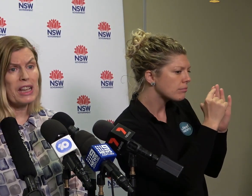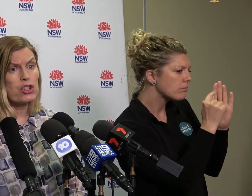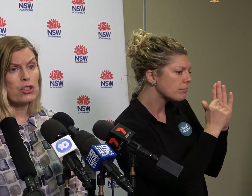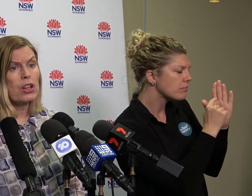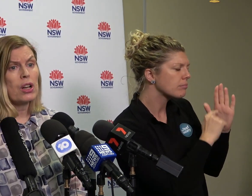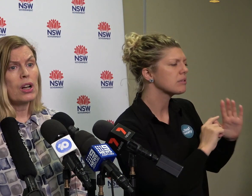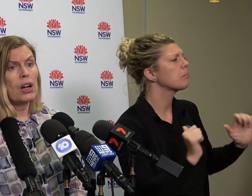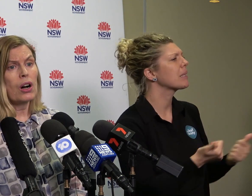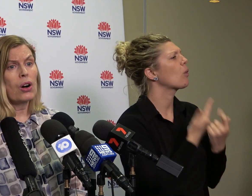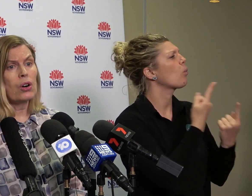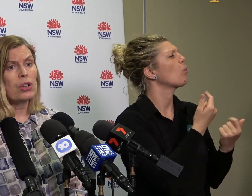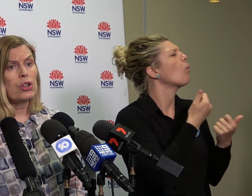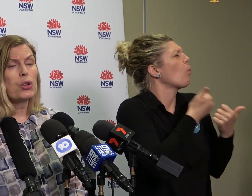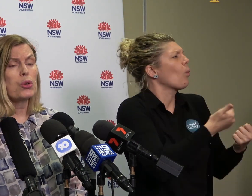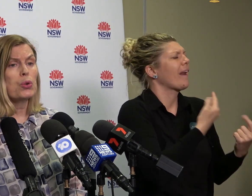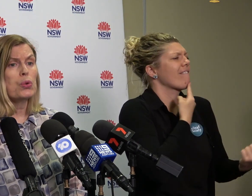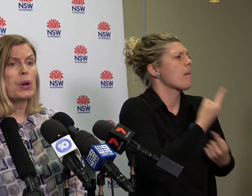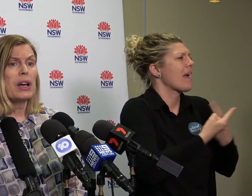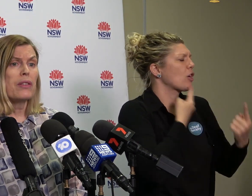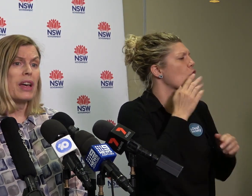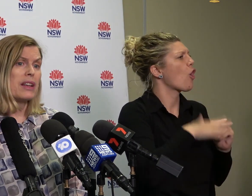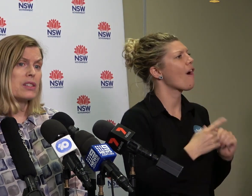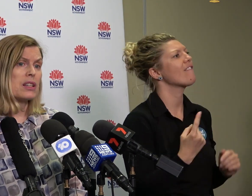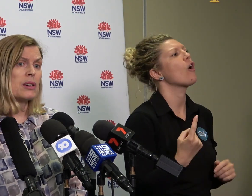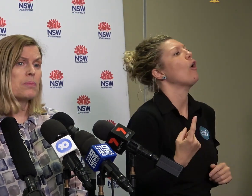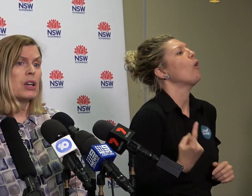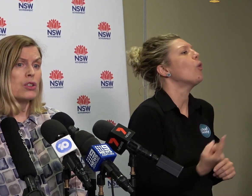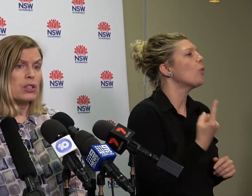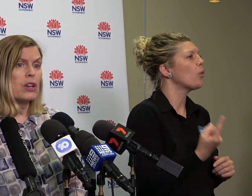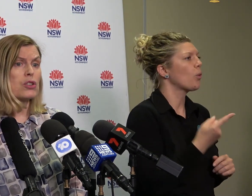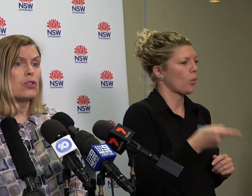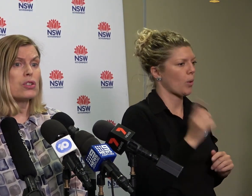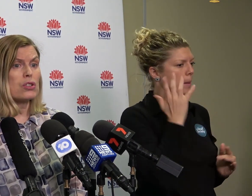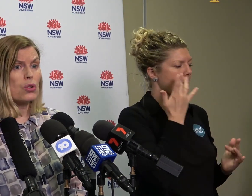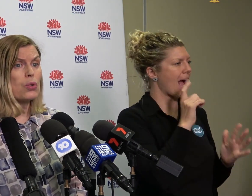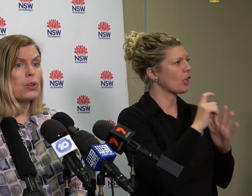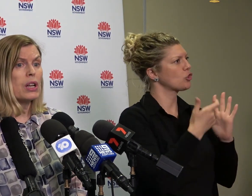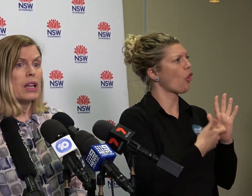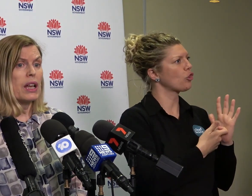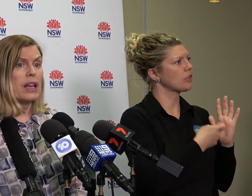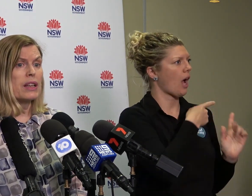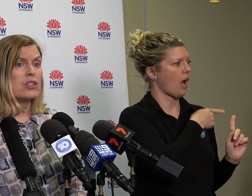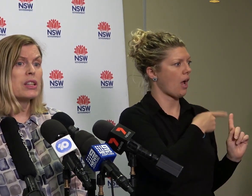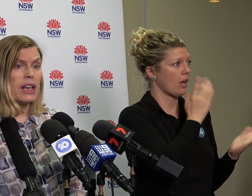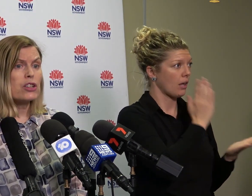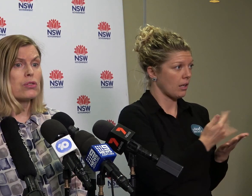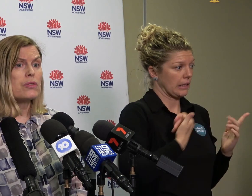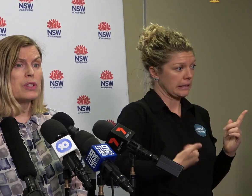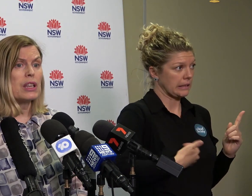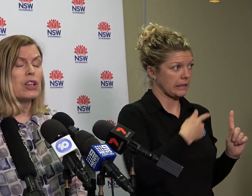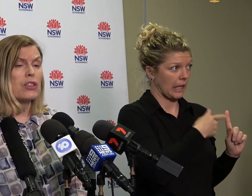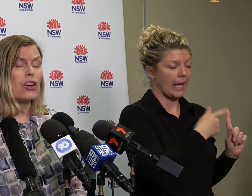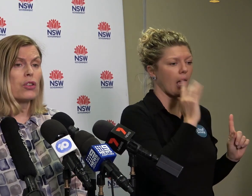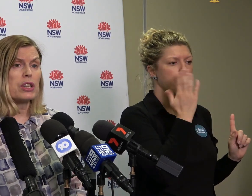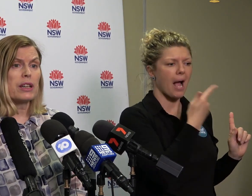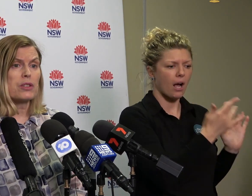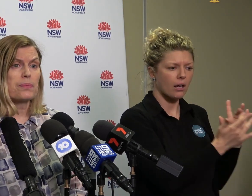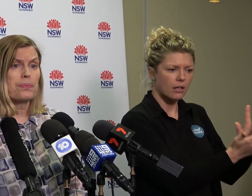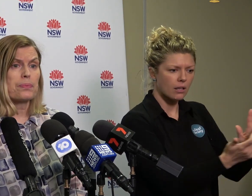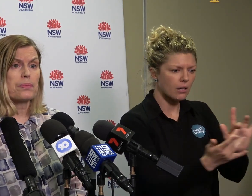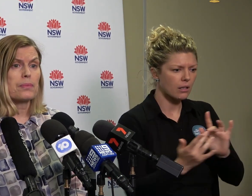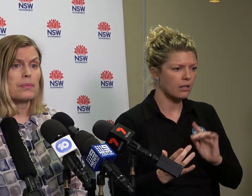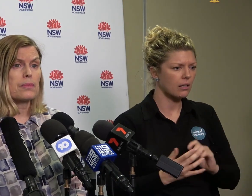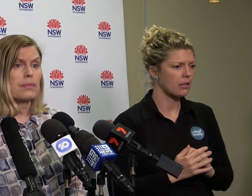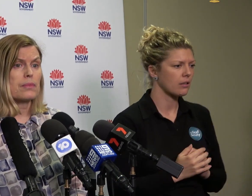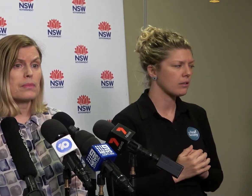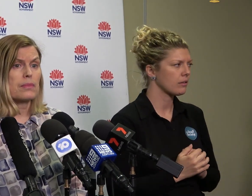good information on who that doctor saw and the nature of the contact.